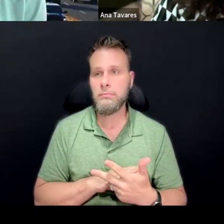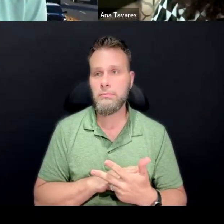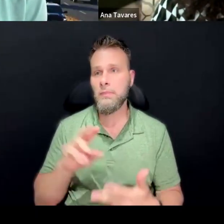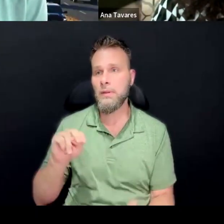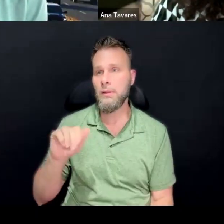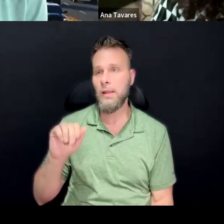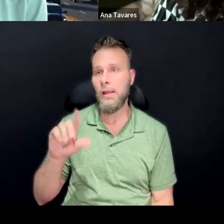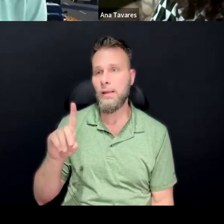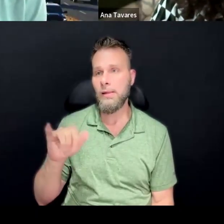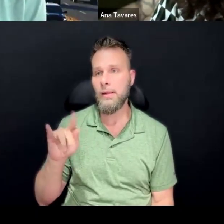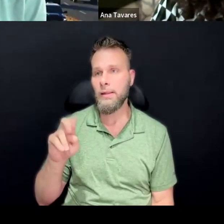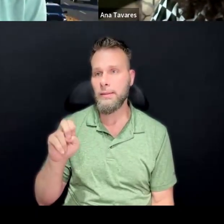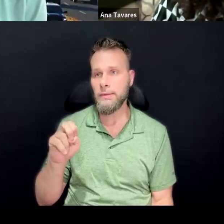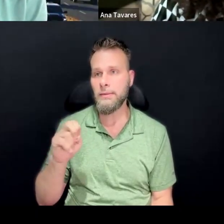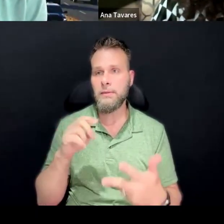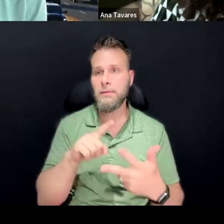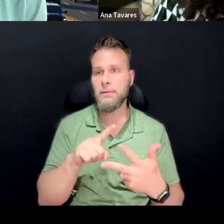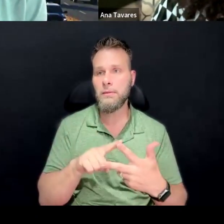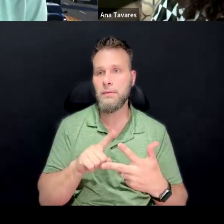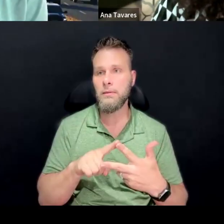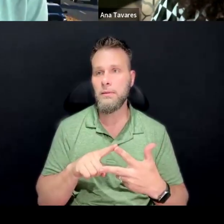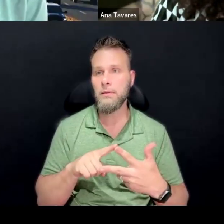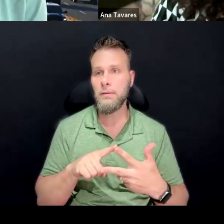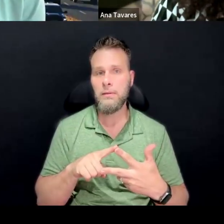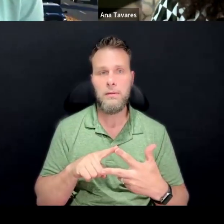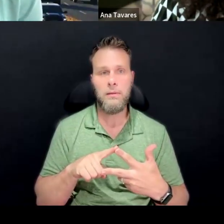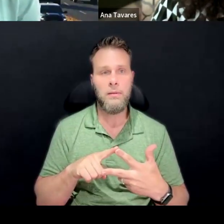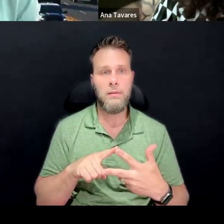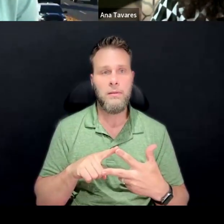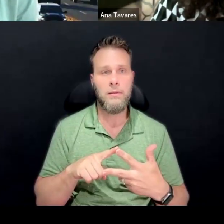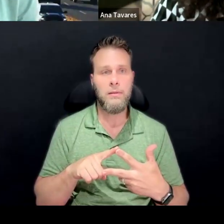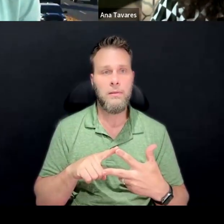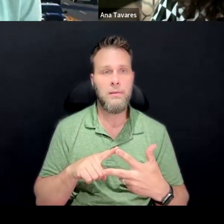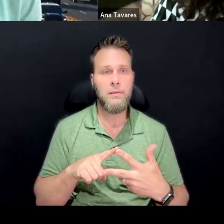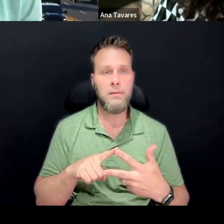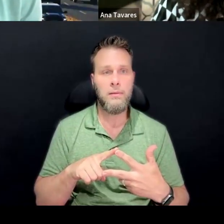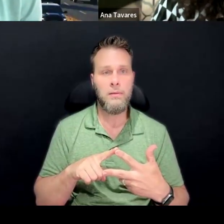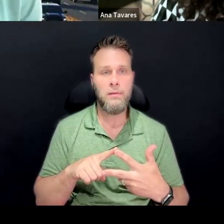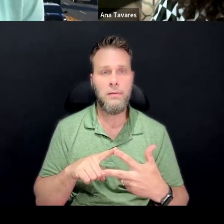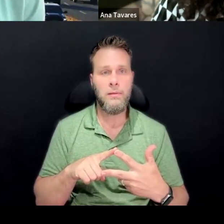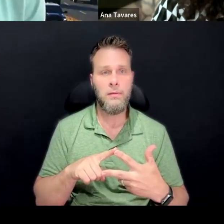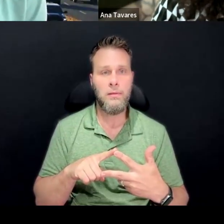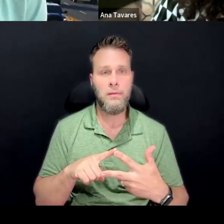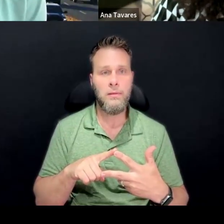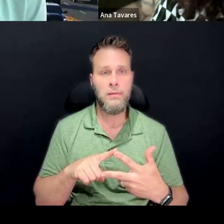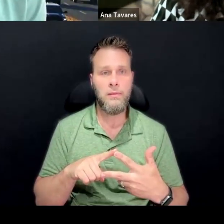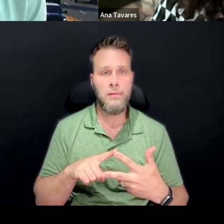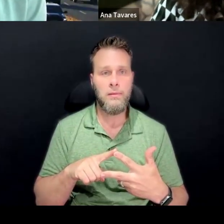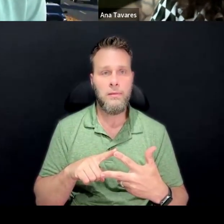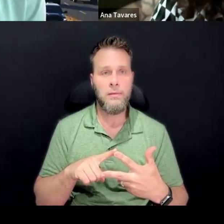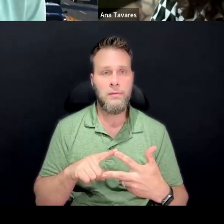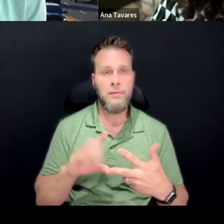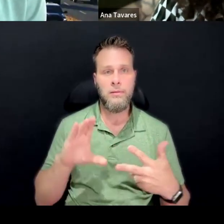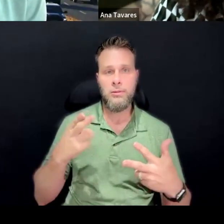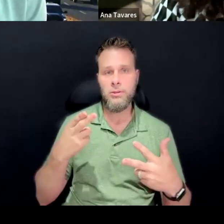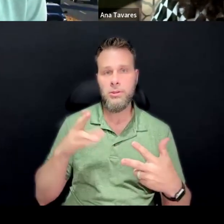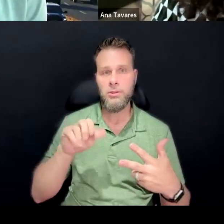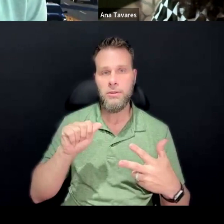iPhone and Madeline Suprilis as the next three people.